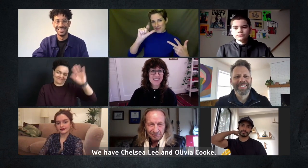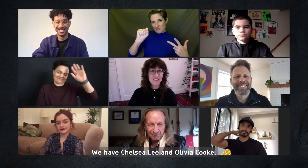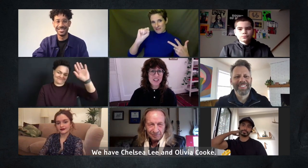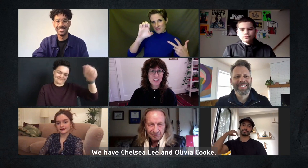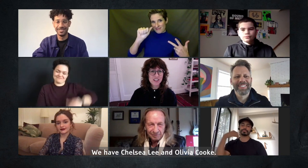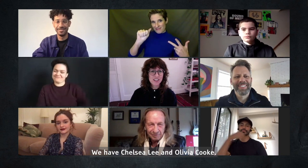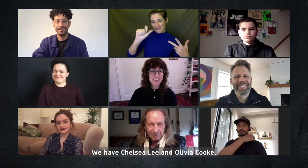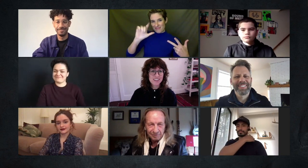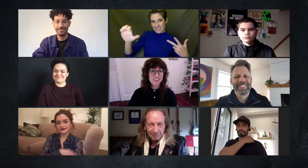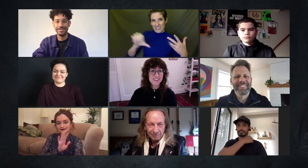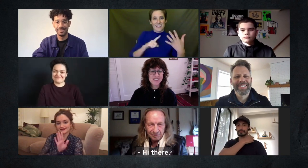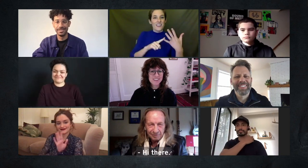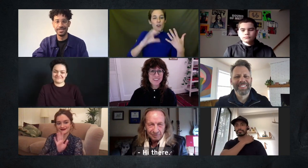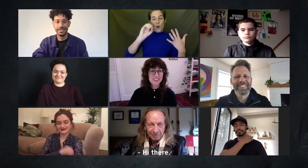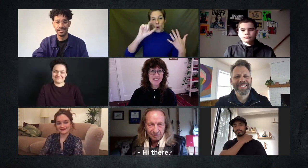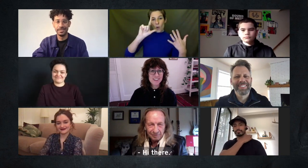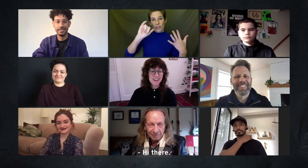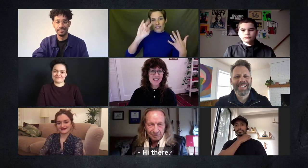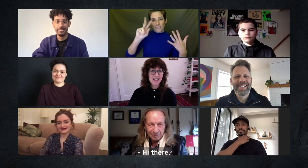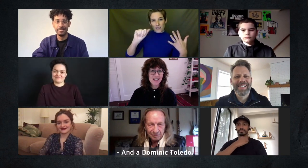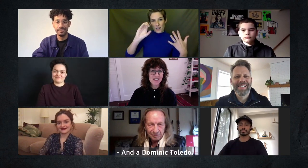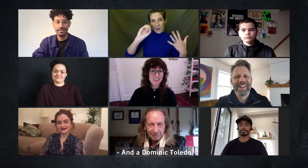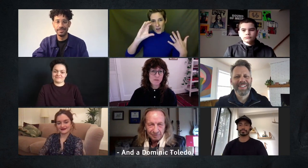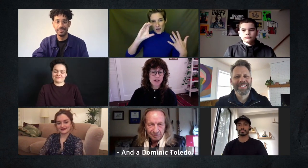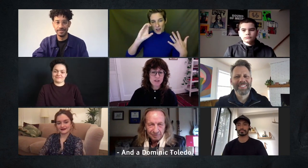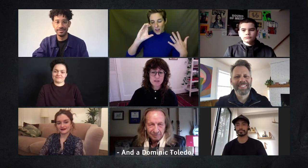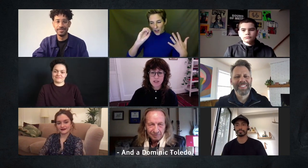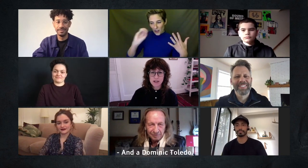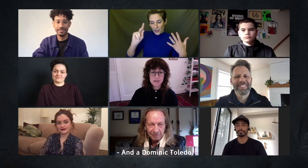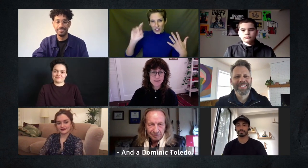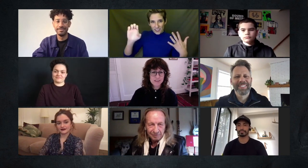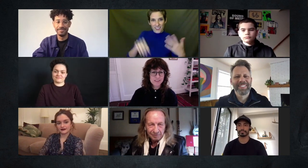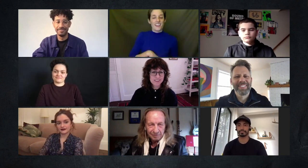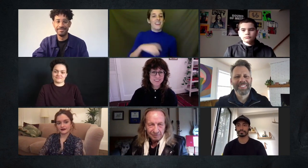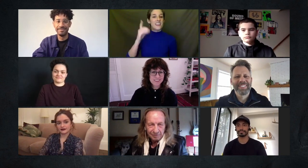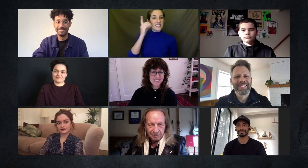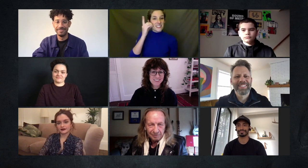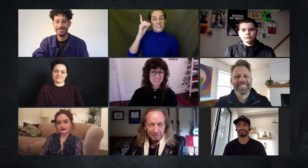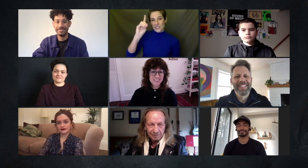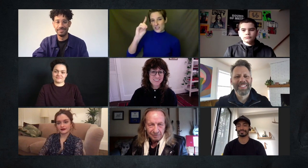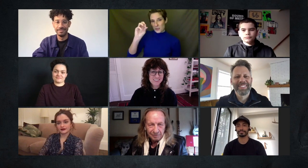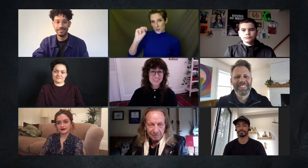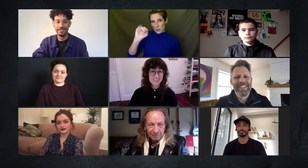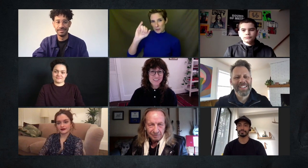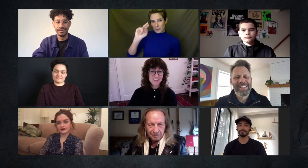and Olivia Cooke. Hi there. And Domenico Toledo.